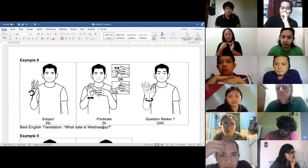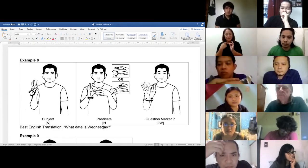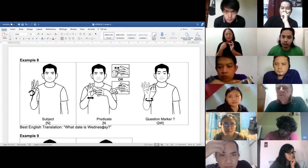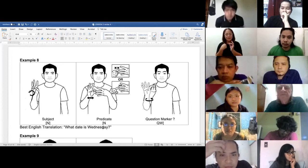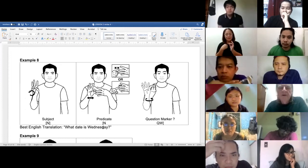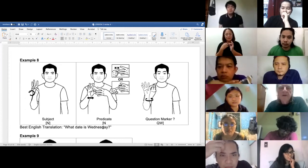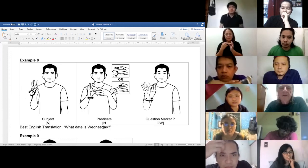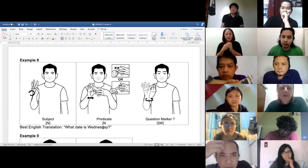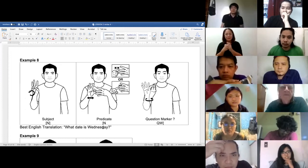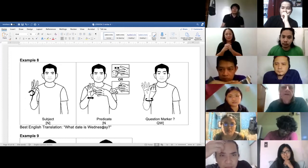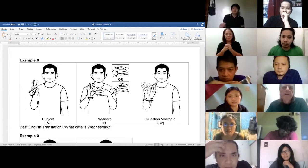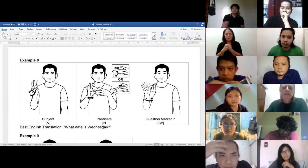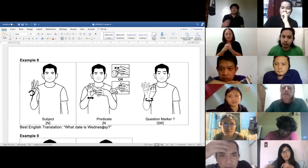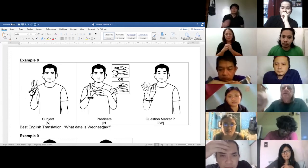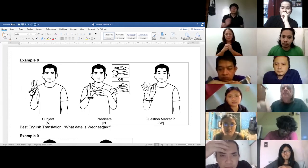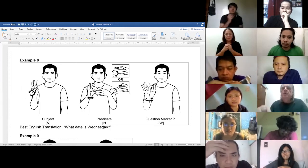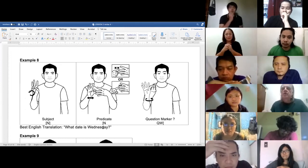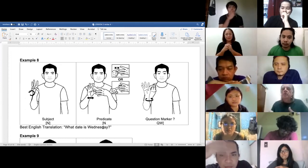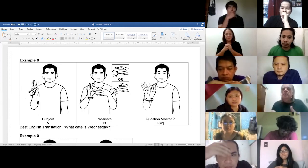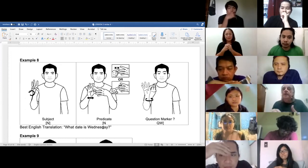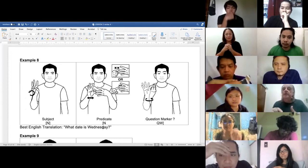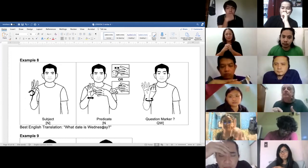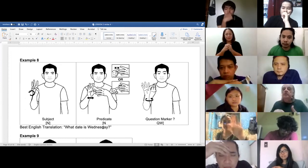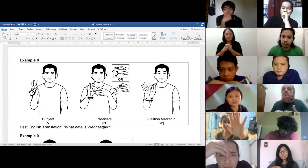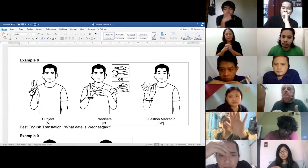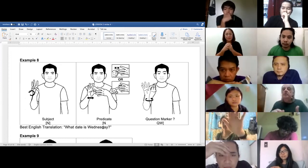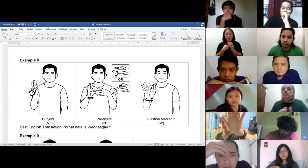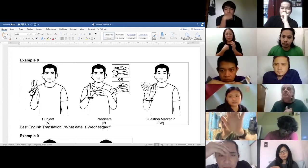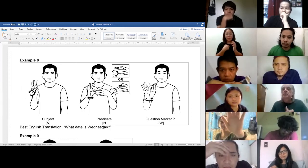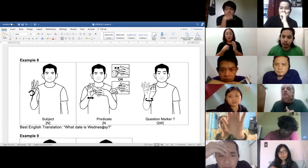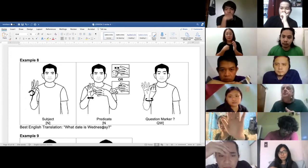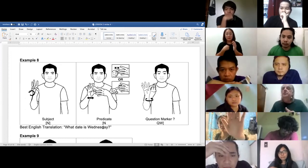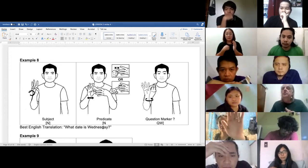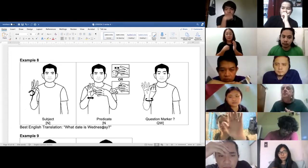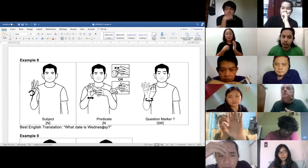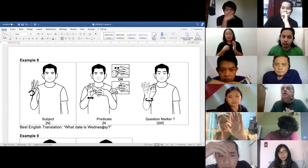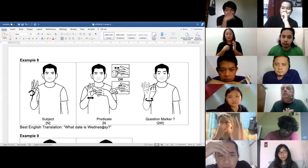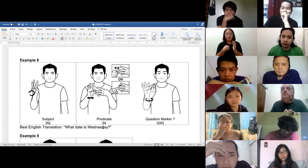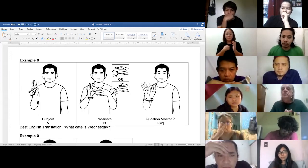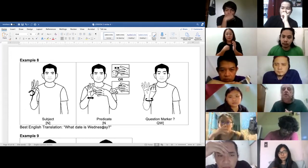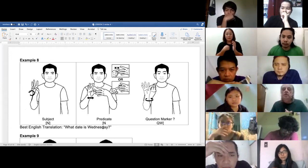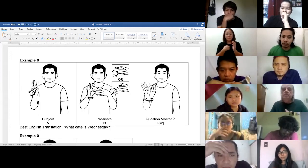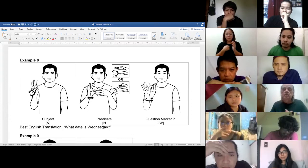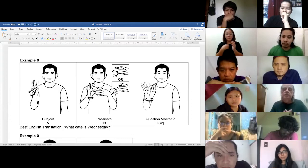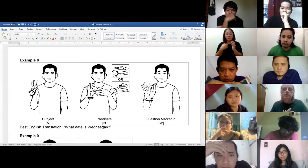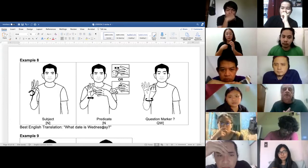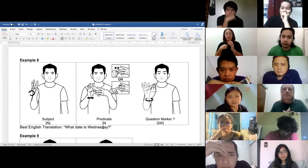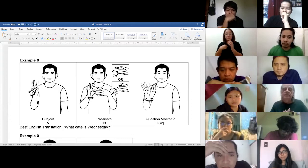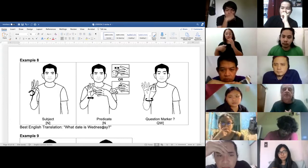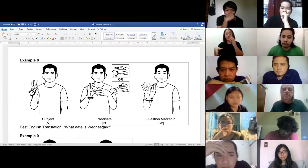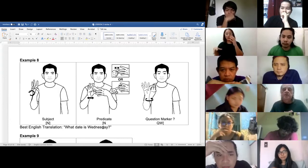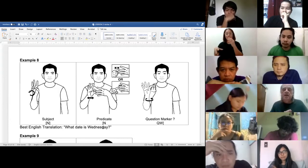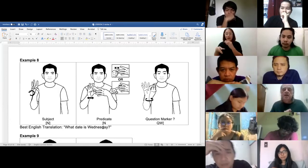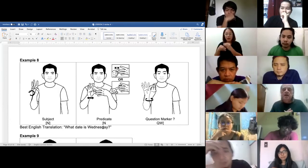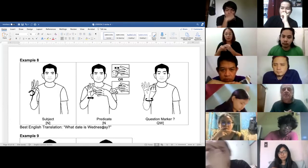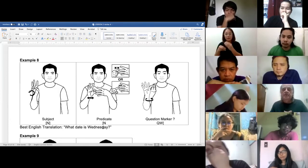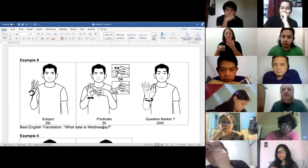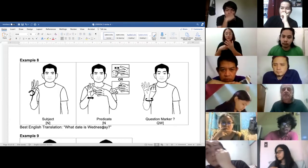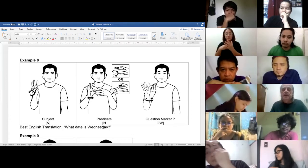if I can, I mean, in the part where we have the additional linguistic and cultural information, I'll think about how